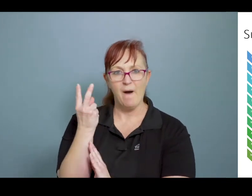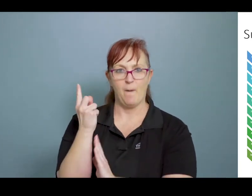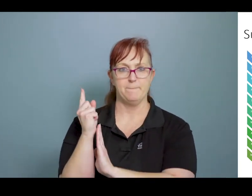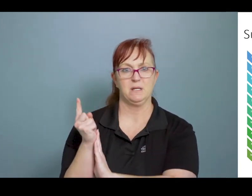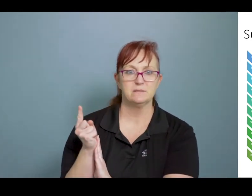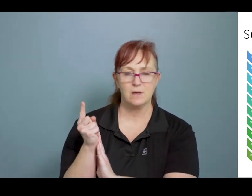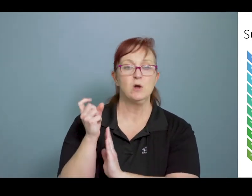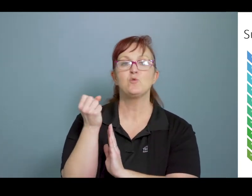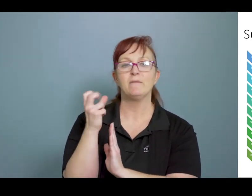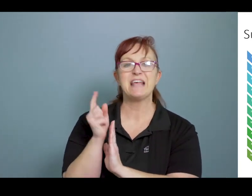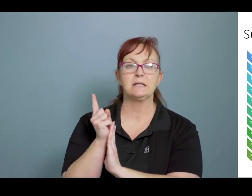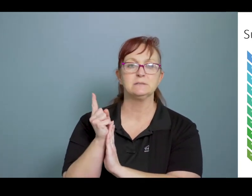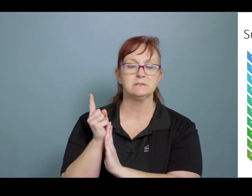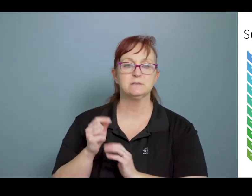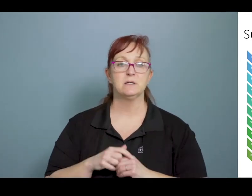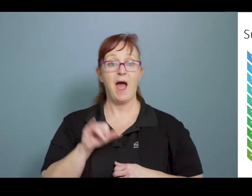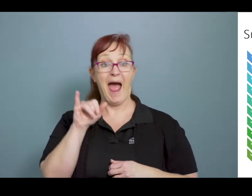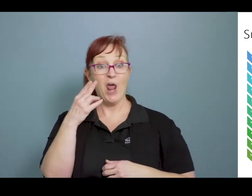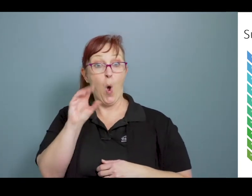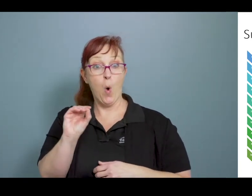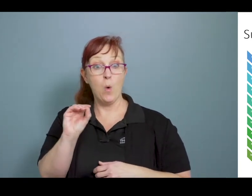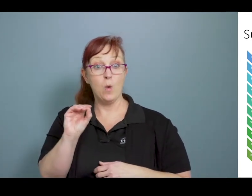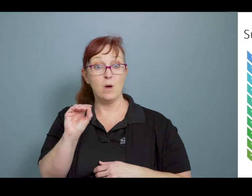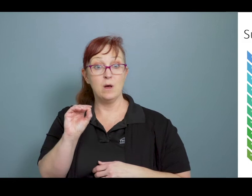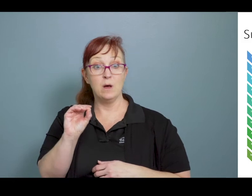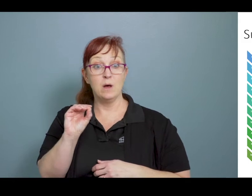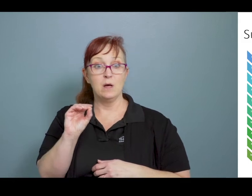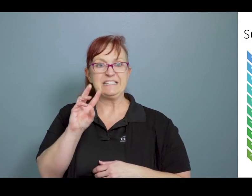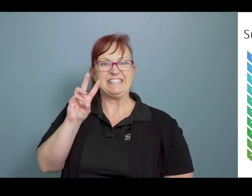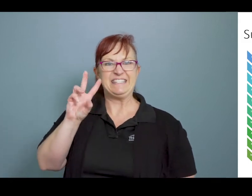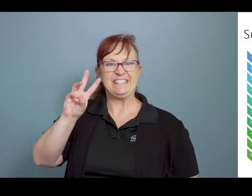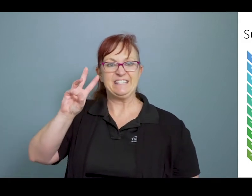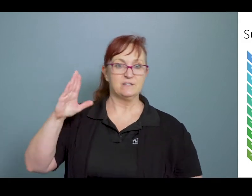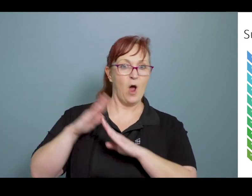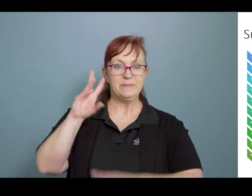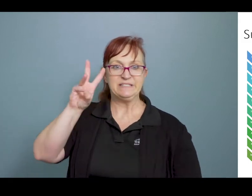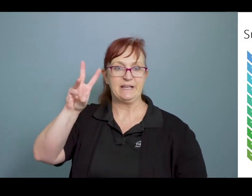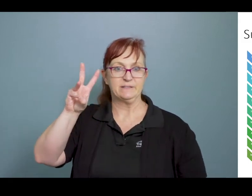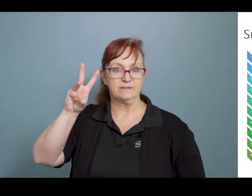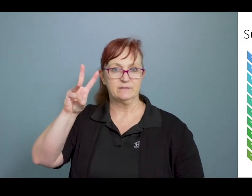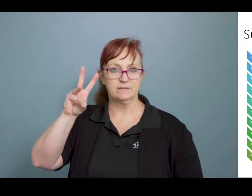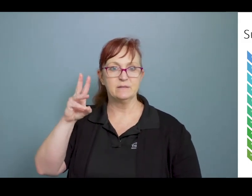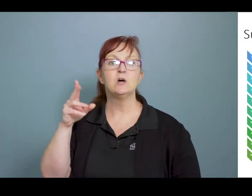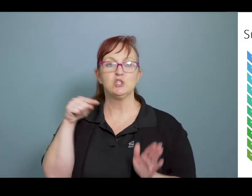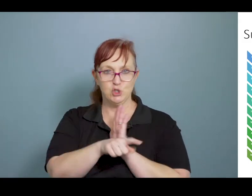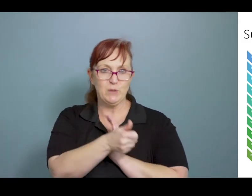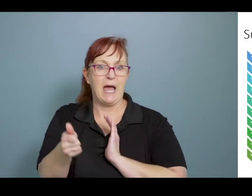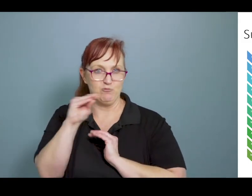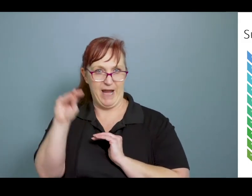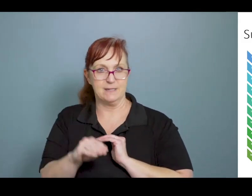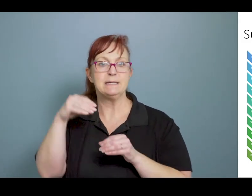Idaho is the sixth highest suicide rate, has the sixth highest suicide rate in the nation. It's something